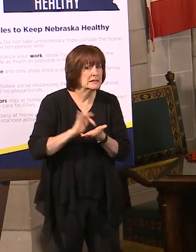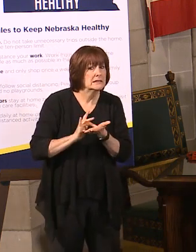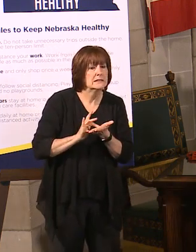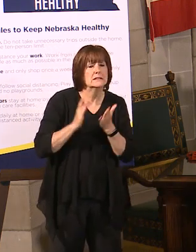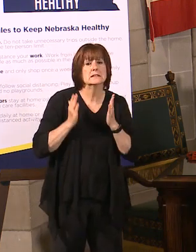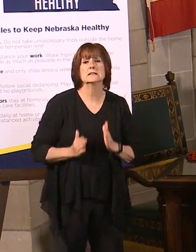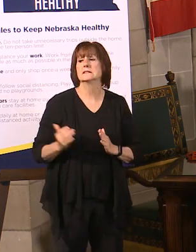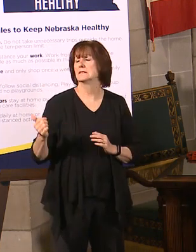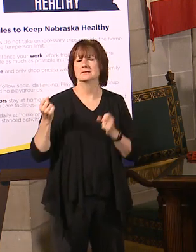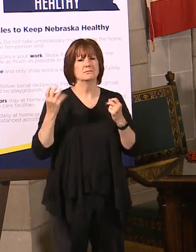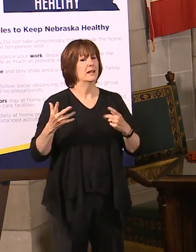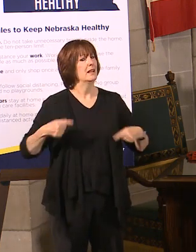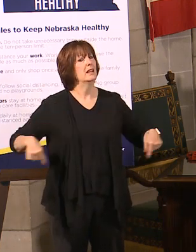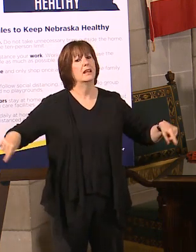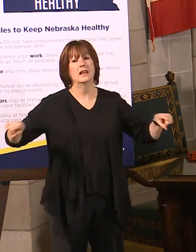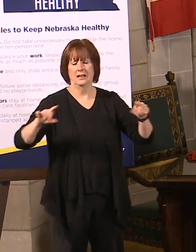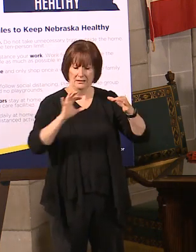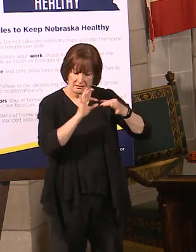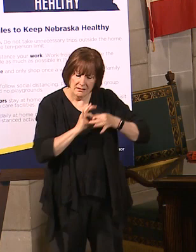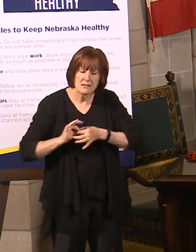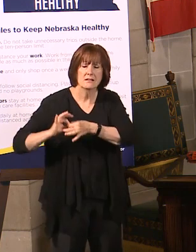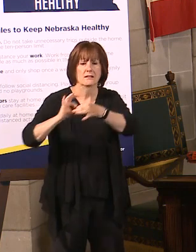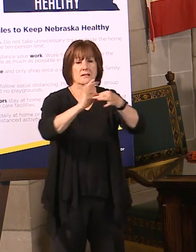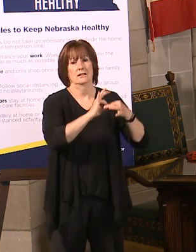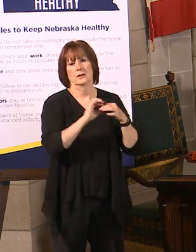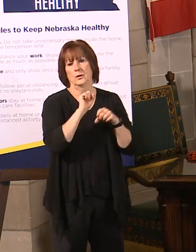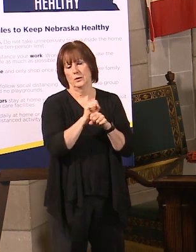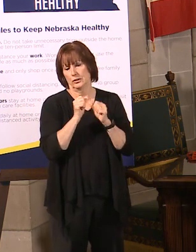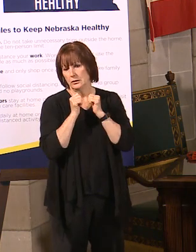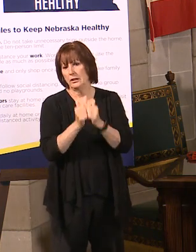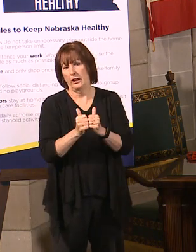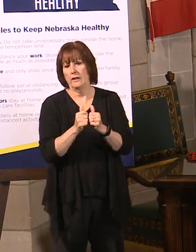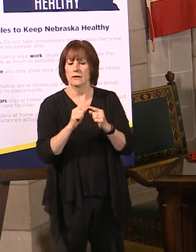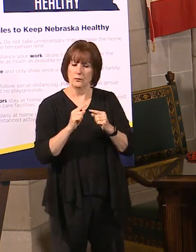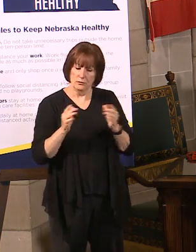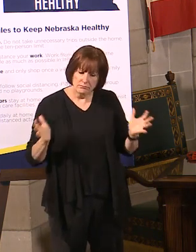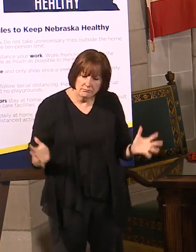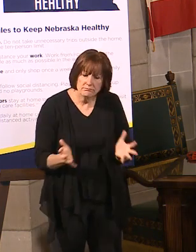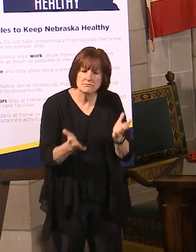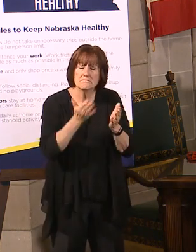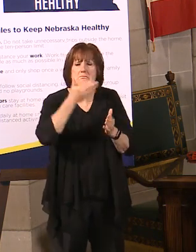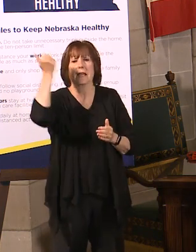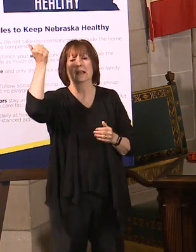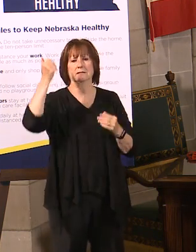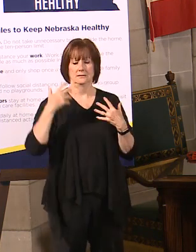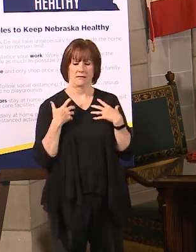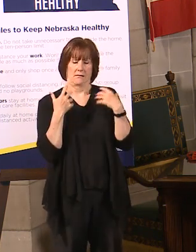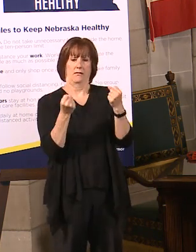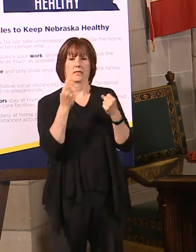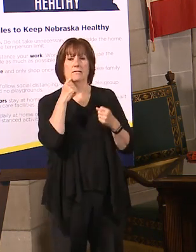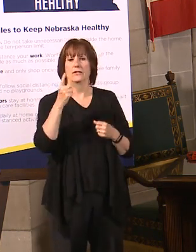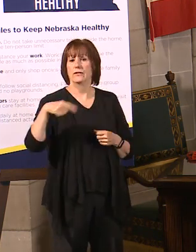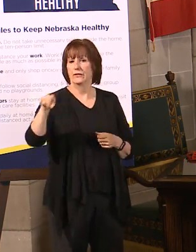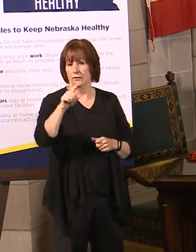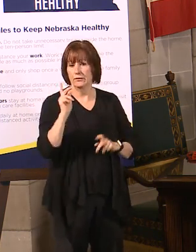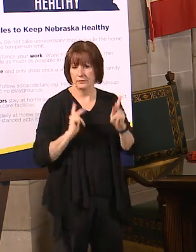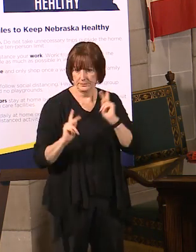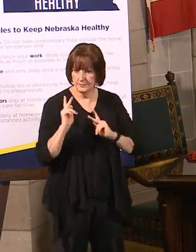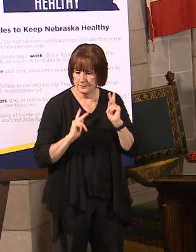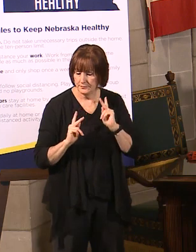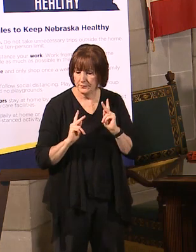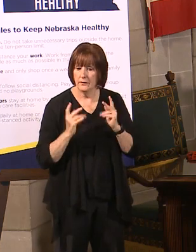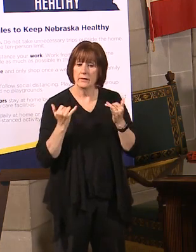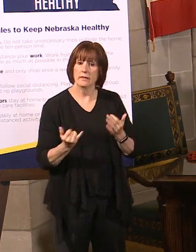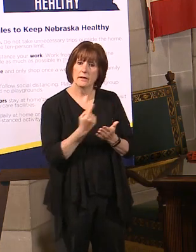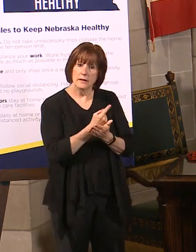many more, to collaborate and work together to promote the best health outcomes for Nebraskans. So